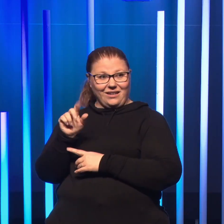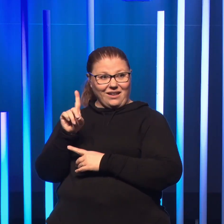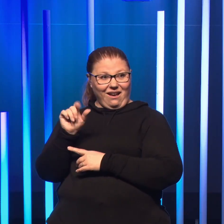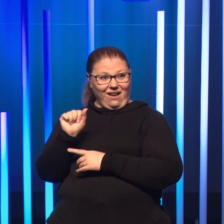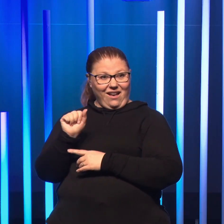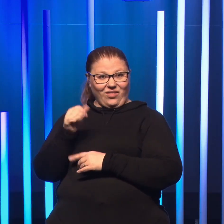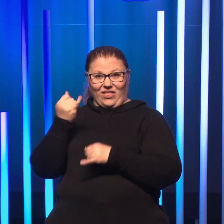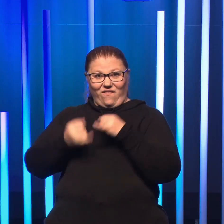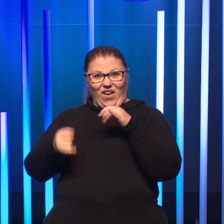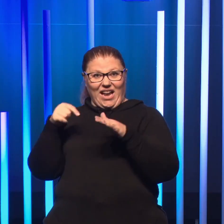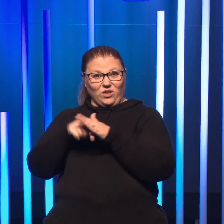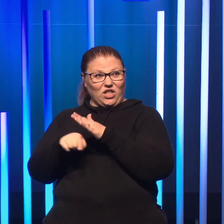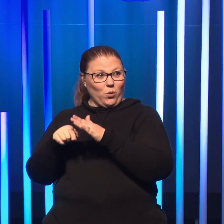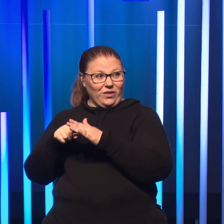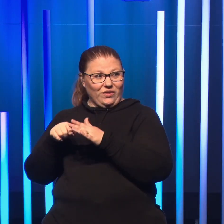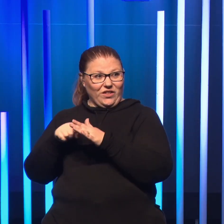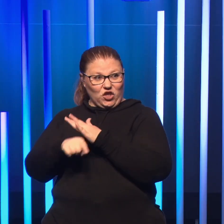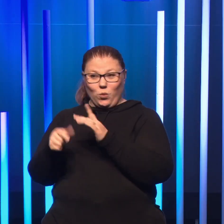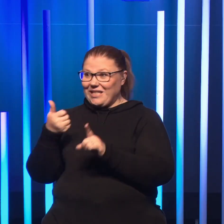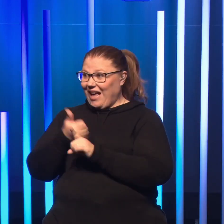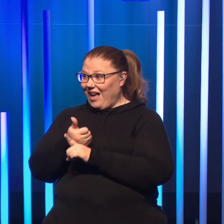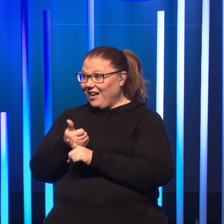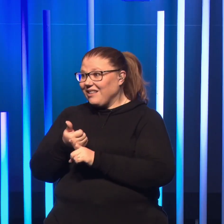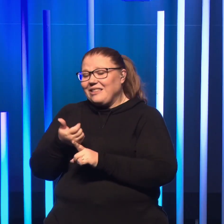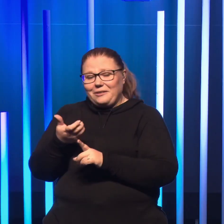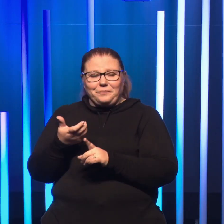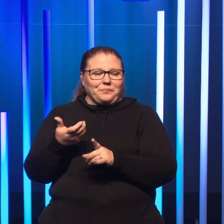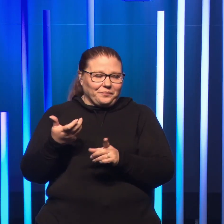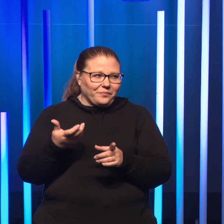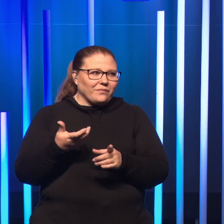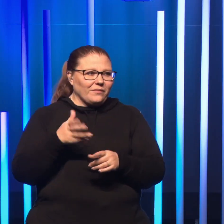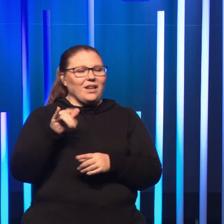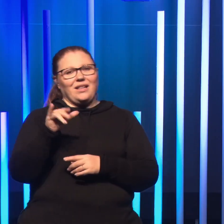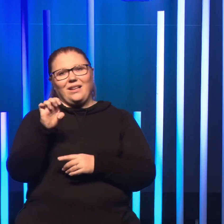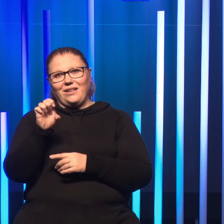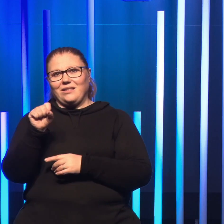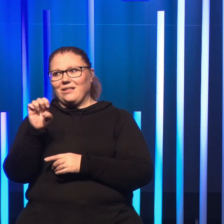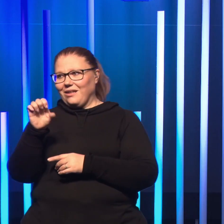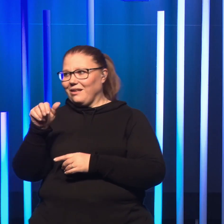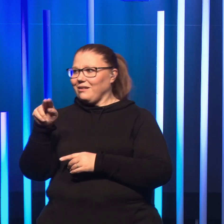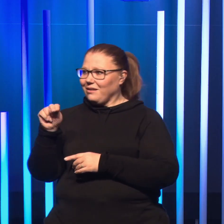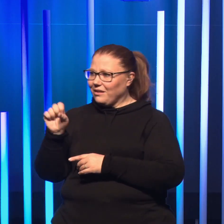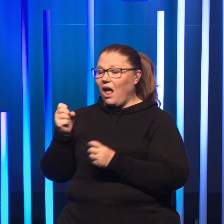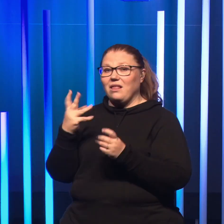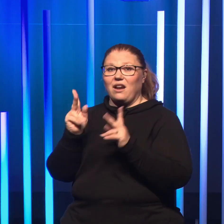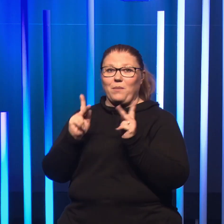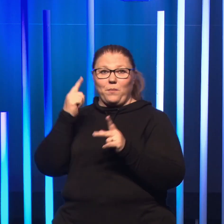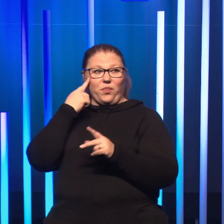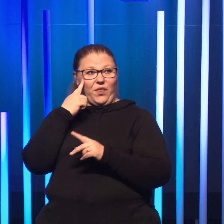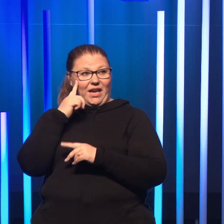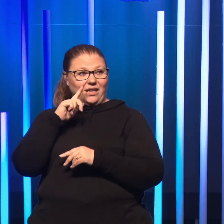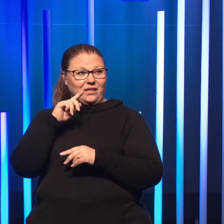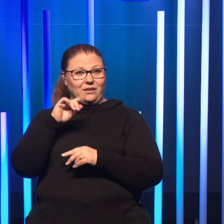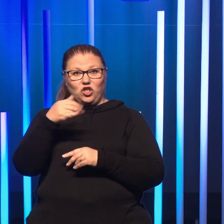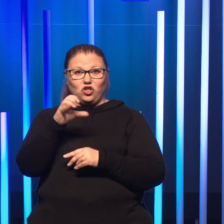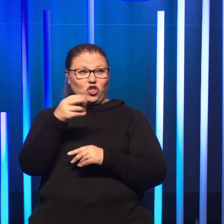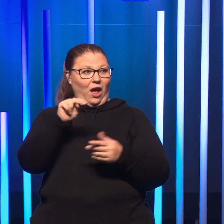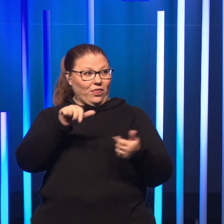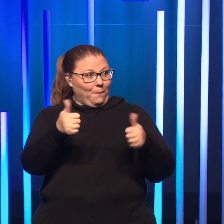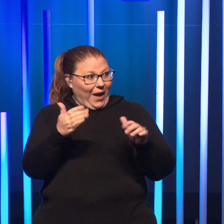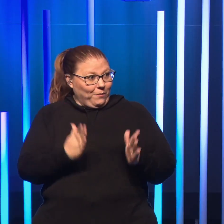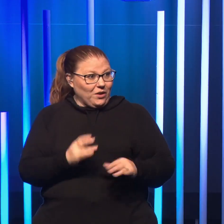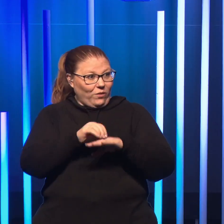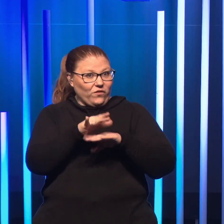those were probably Essenes. A lot of people think John the Baptist was influenced by Essenes. Now, the second group many of us have heard of